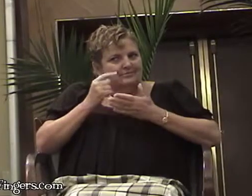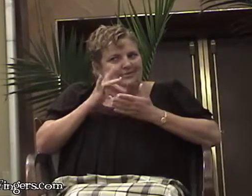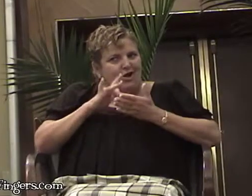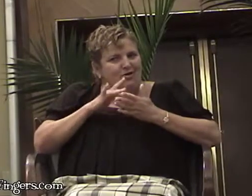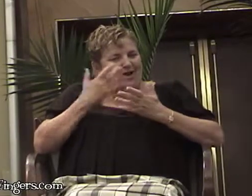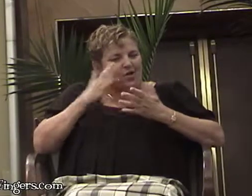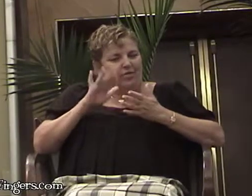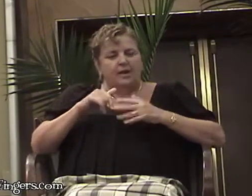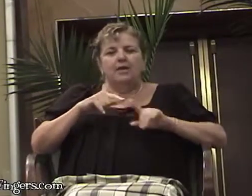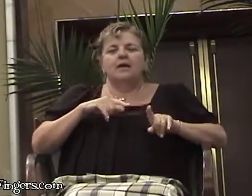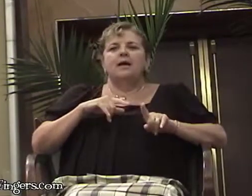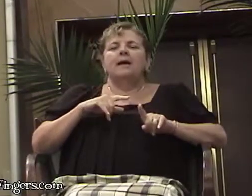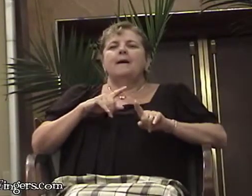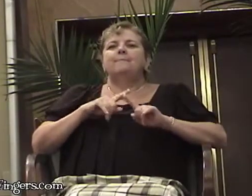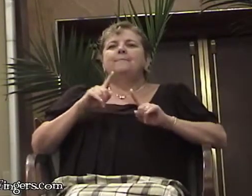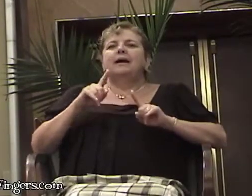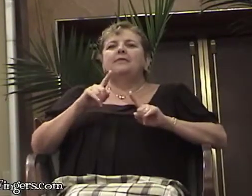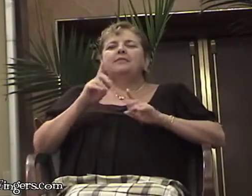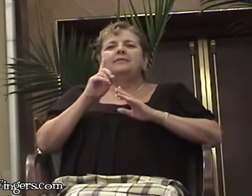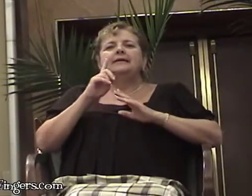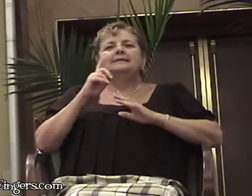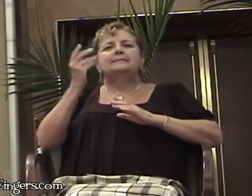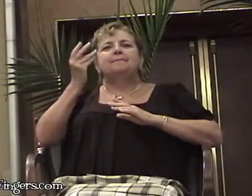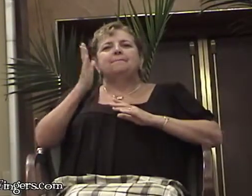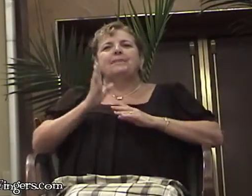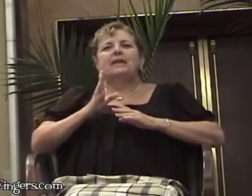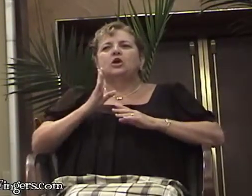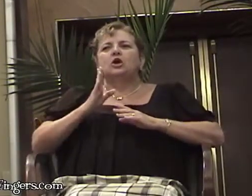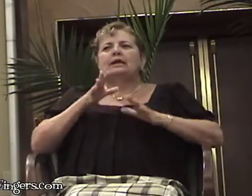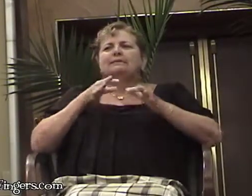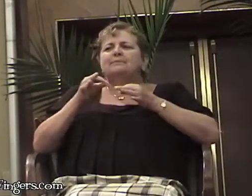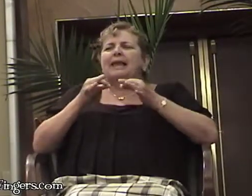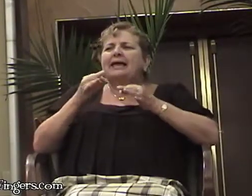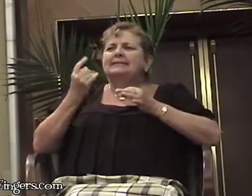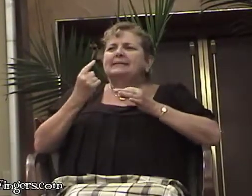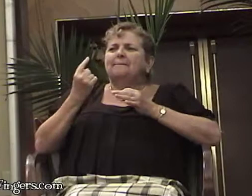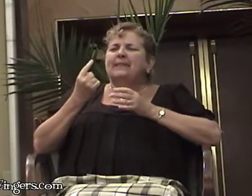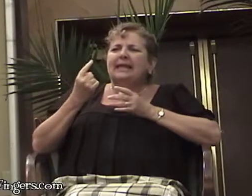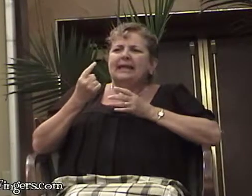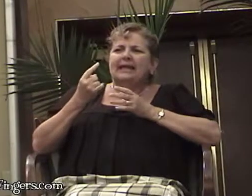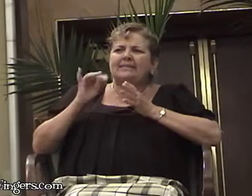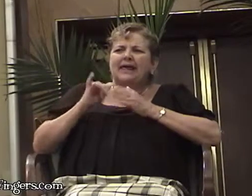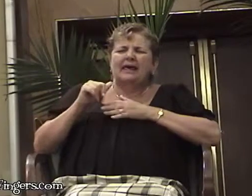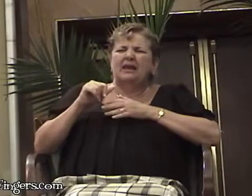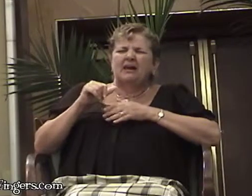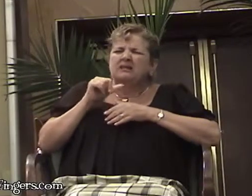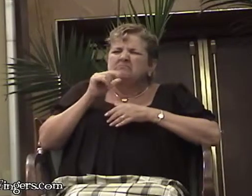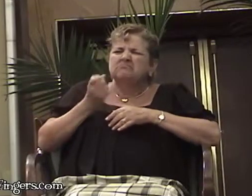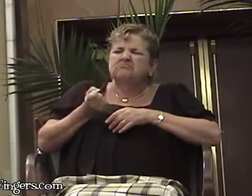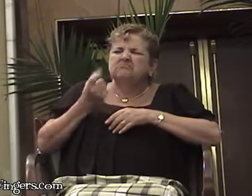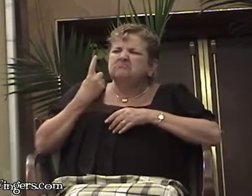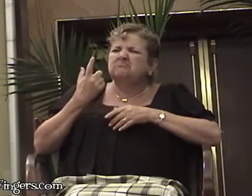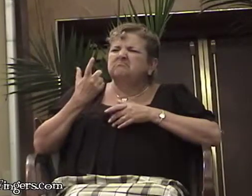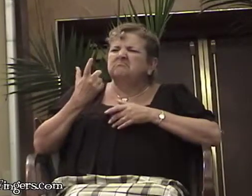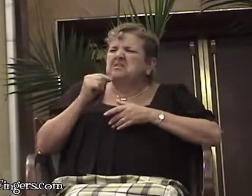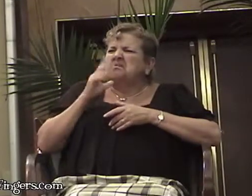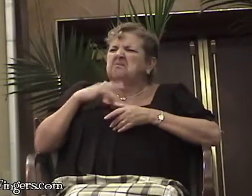Anonymous. The moment that the speaker said something about his background that I did not identify with, could not relate to, or just didn't like, I'd immediately tune him